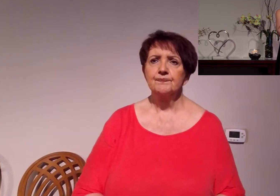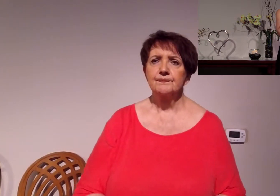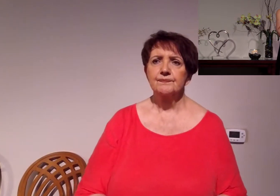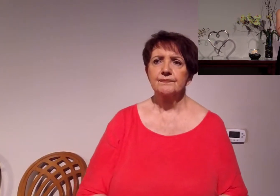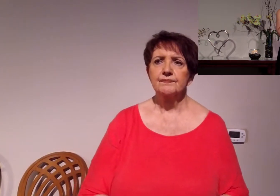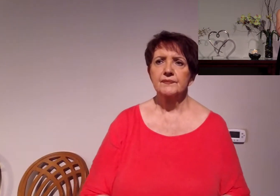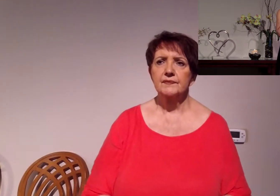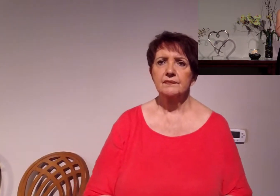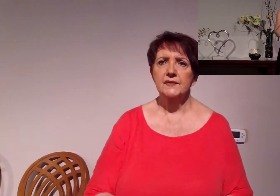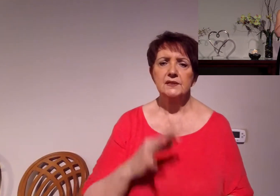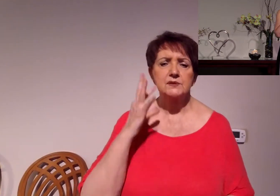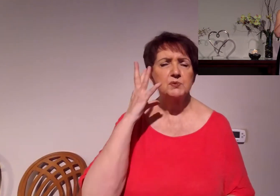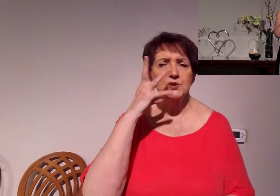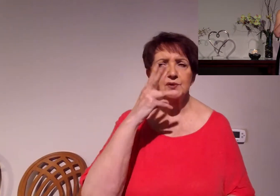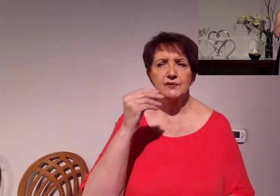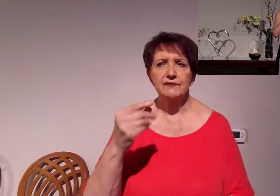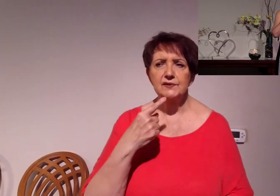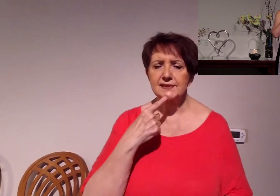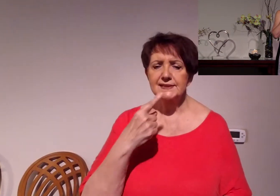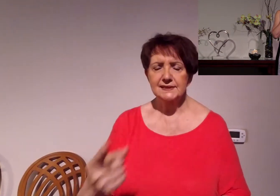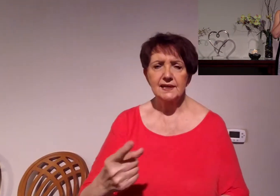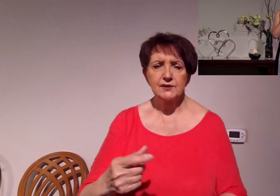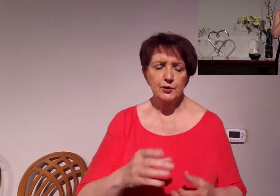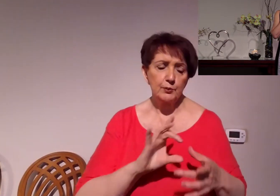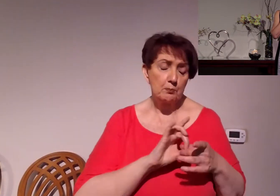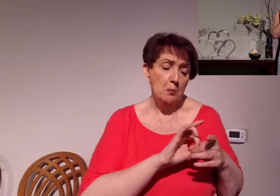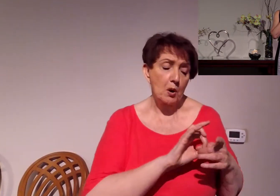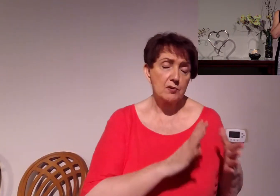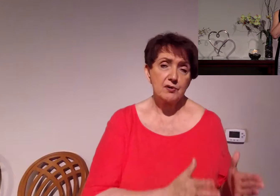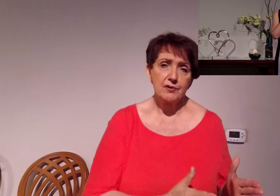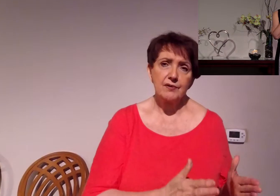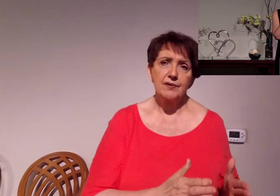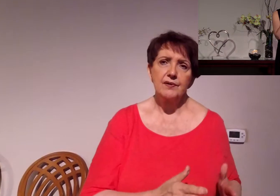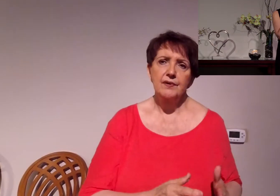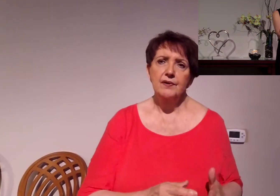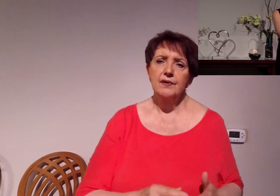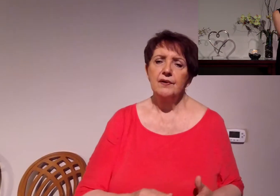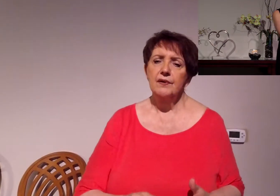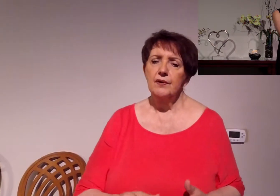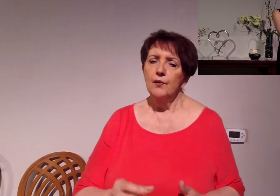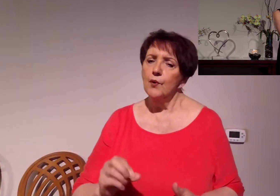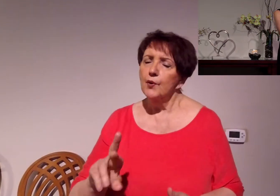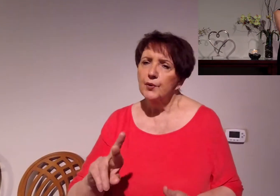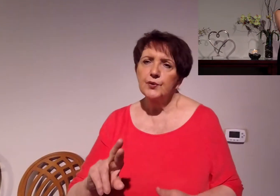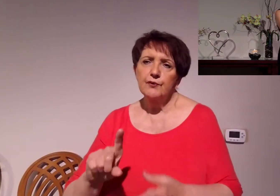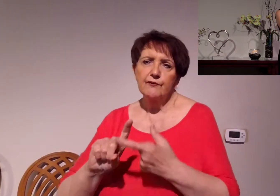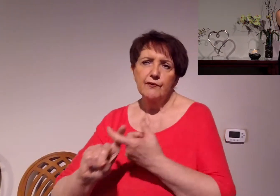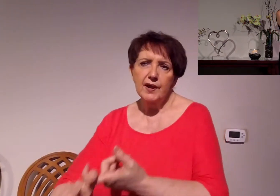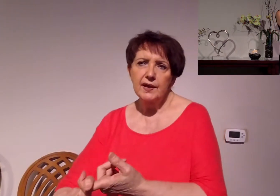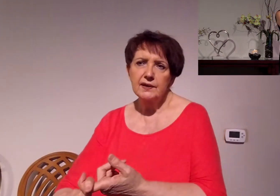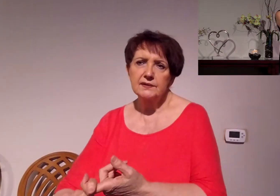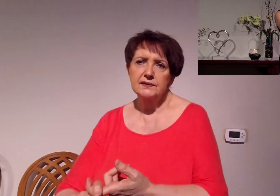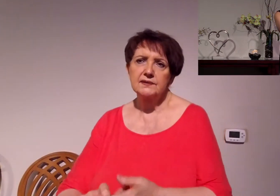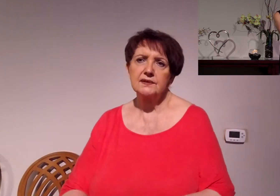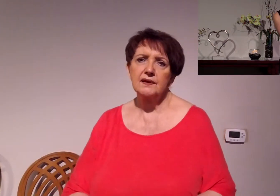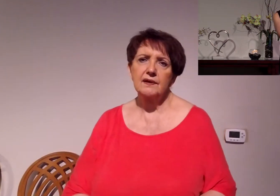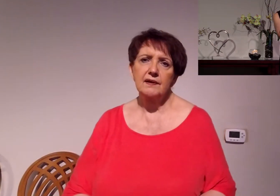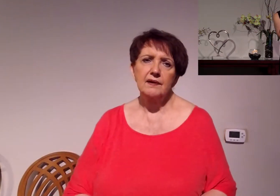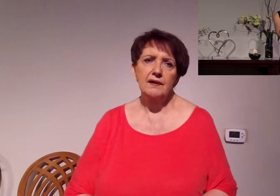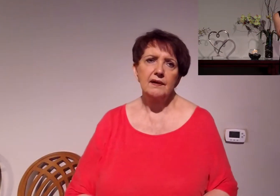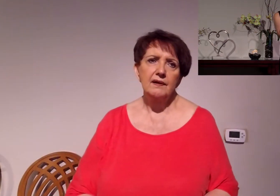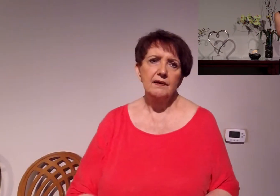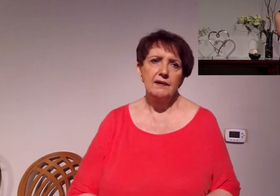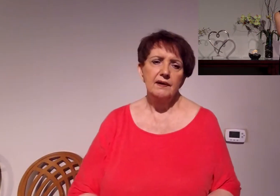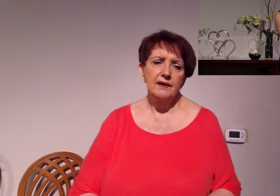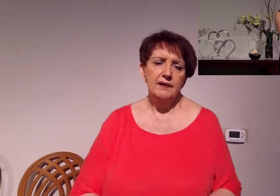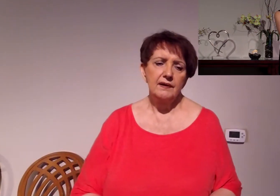How beautiful it is to say to our intimate partners or our deepest friends, I've hung around with you long enough.